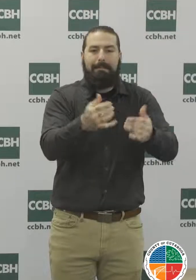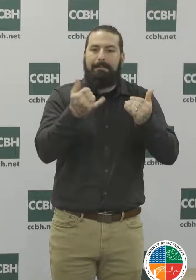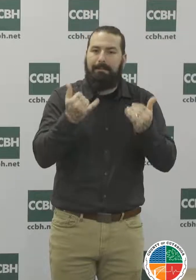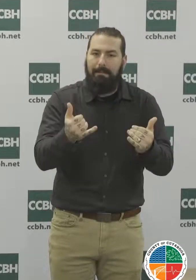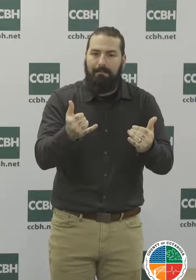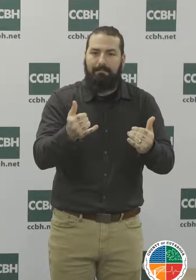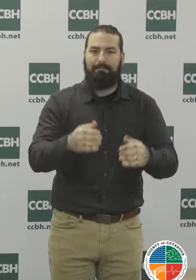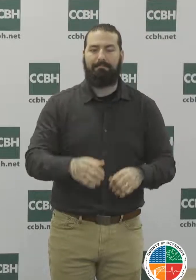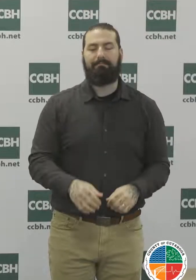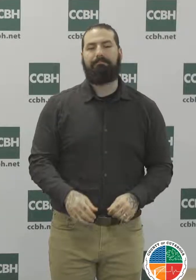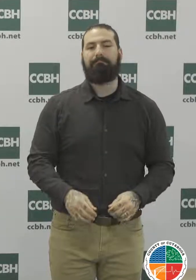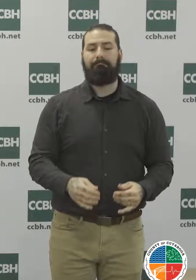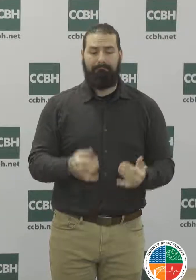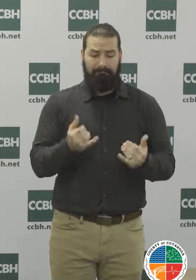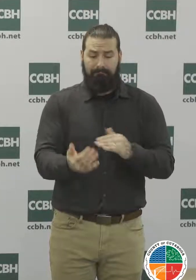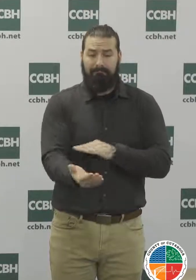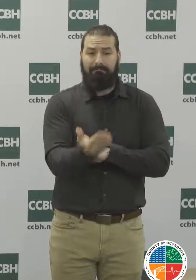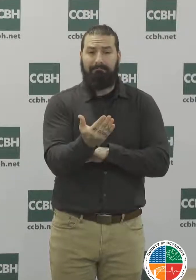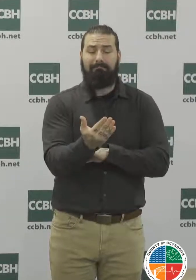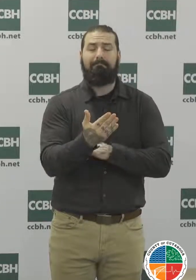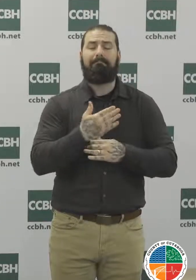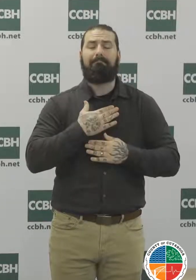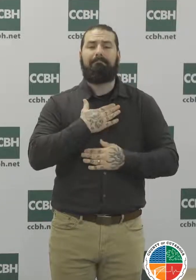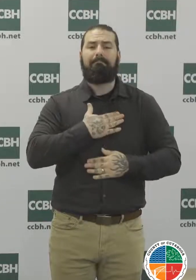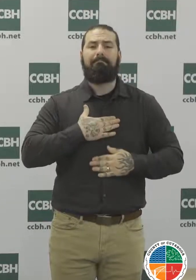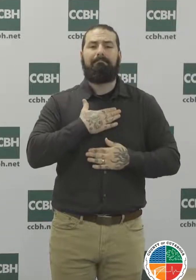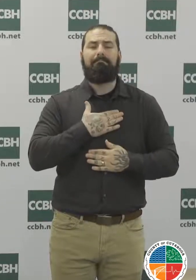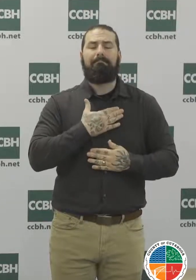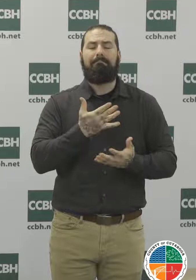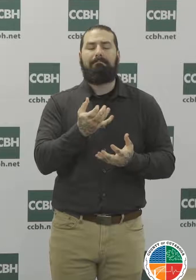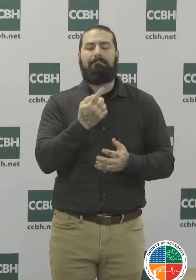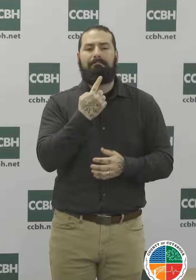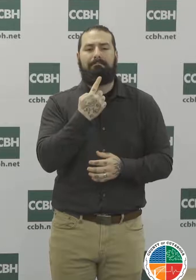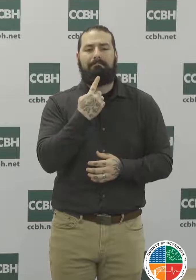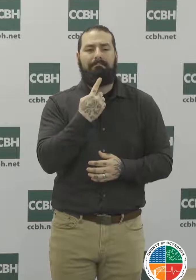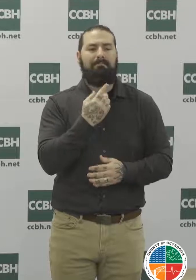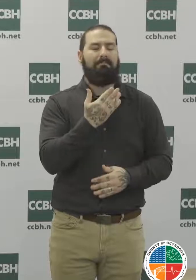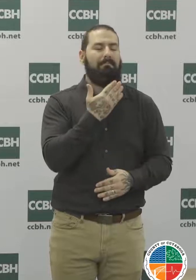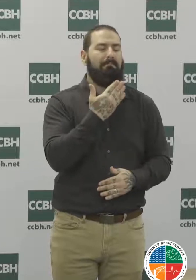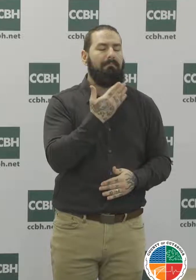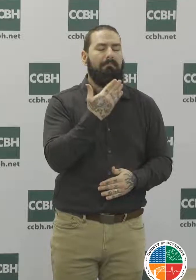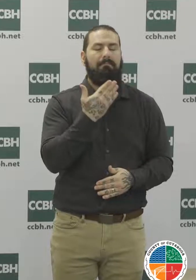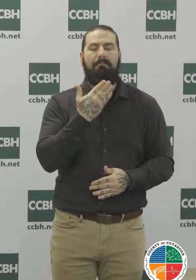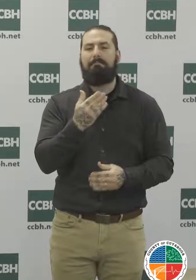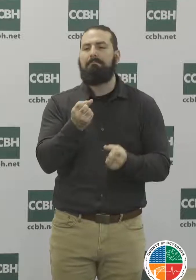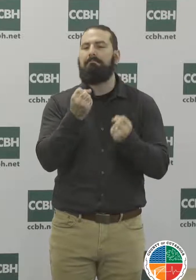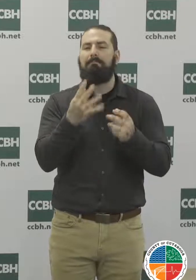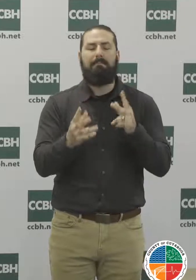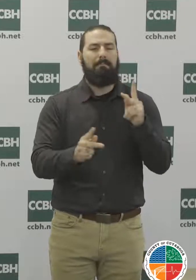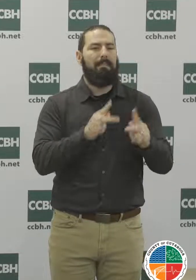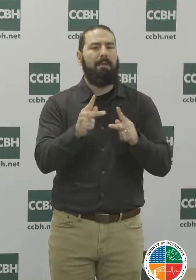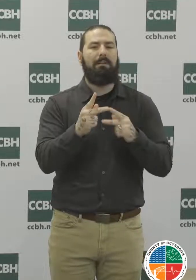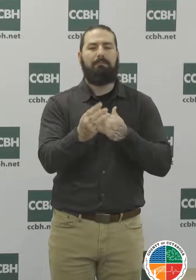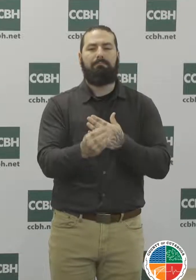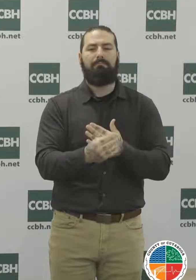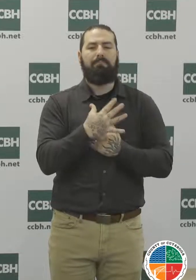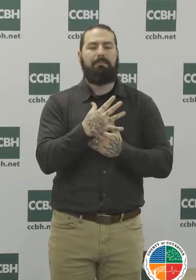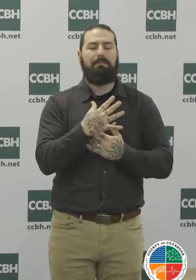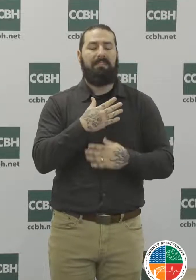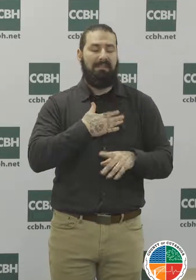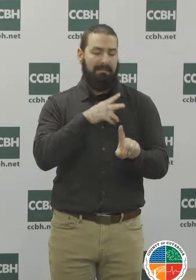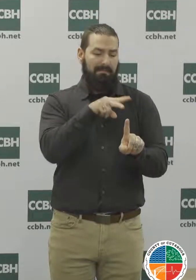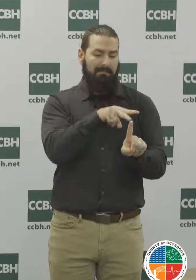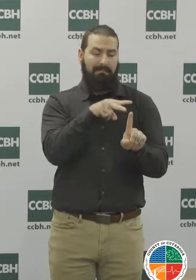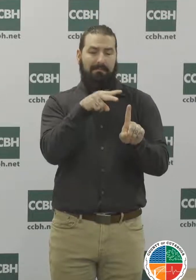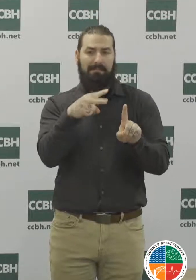In my moment of gratitude today, I would like to conclude by thanking countless people who have influenced my personal perspective